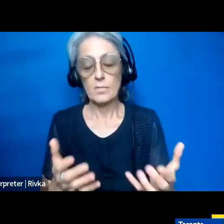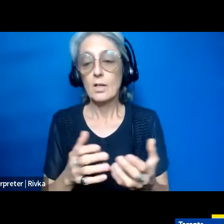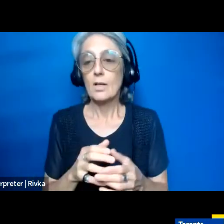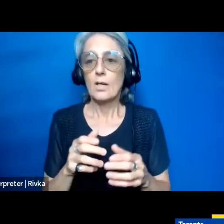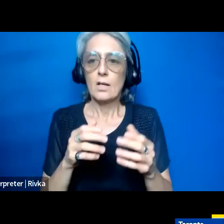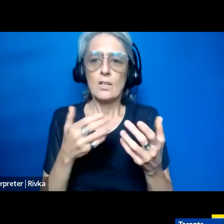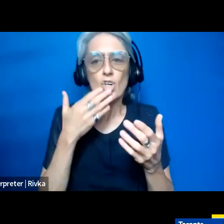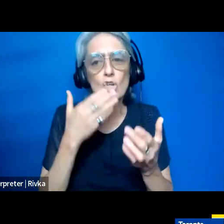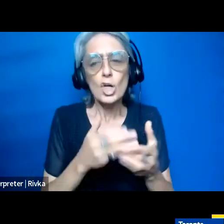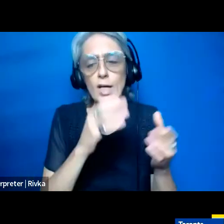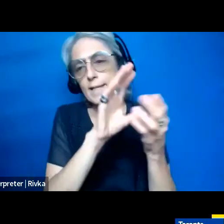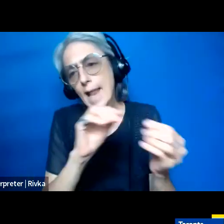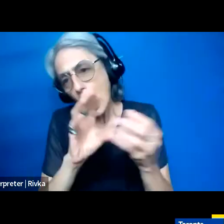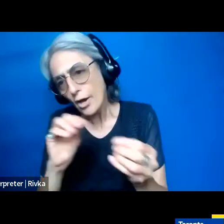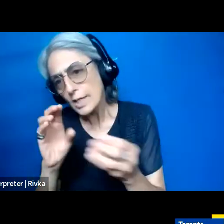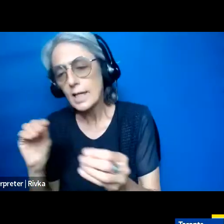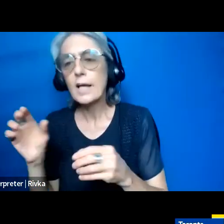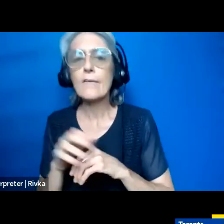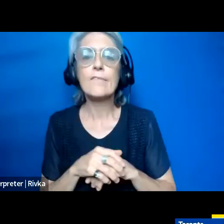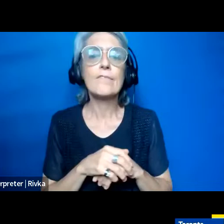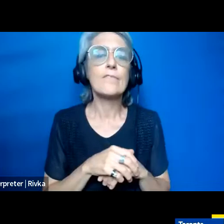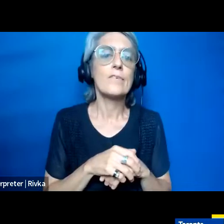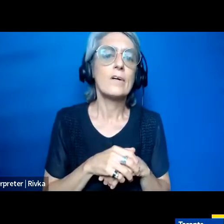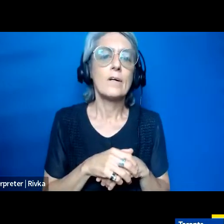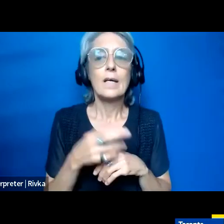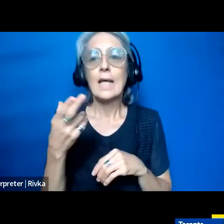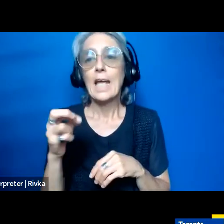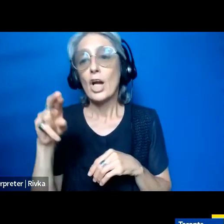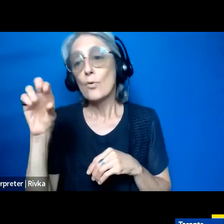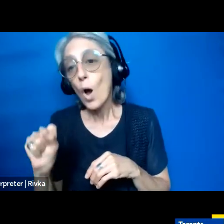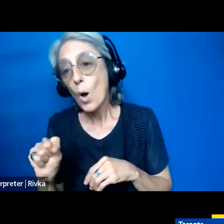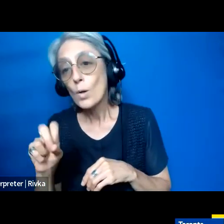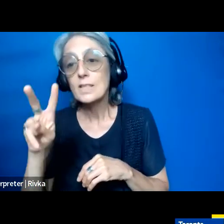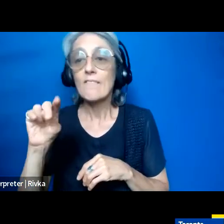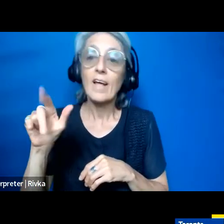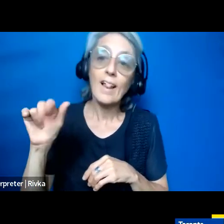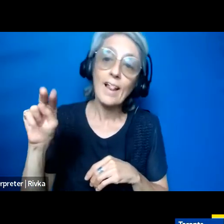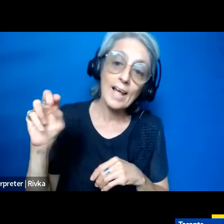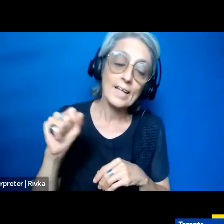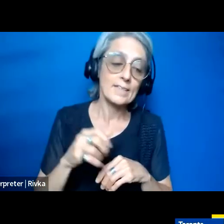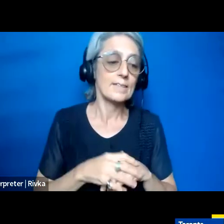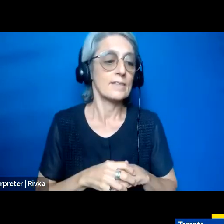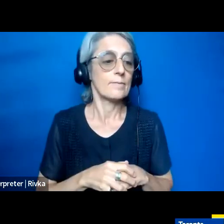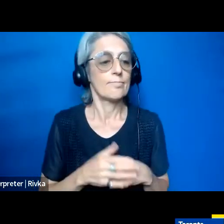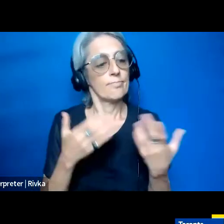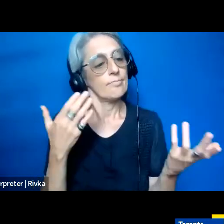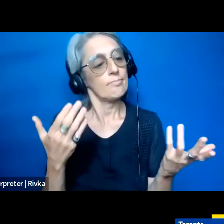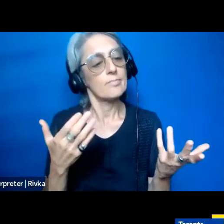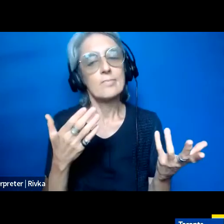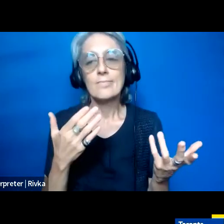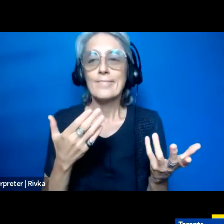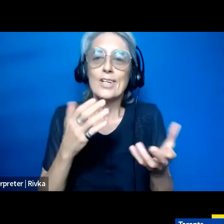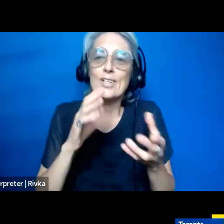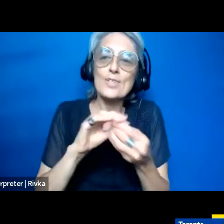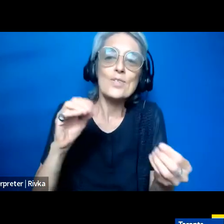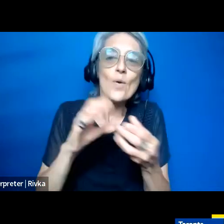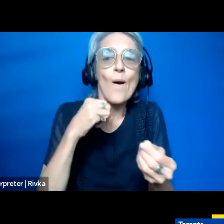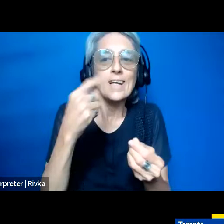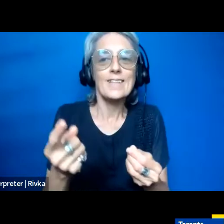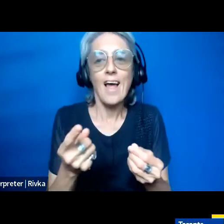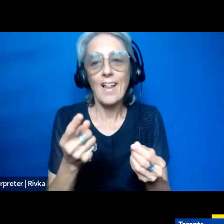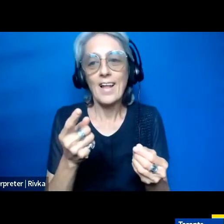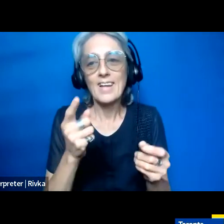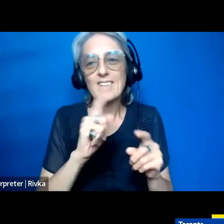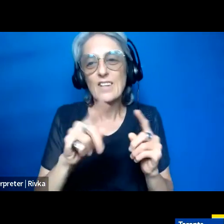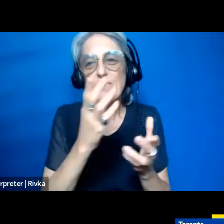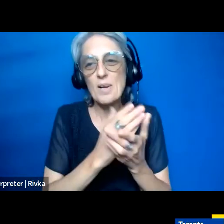line with, heroes and villains, all the good elements of storytelling. And that's what